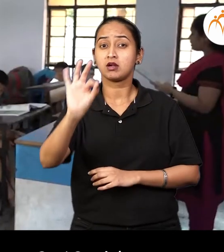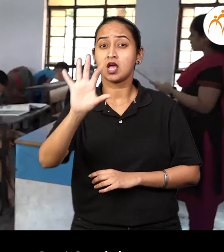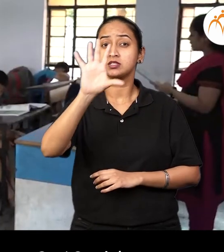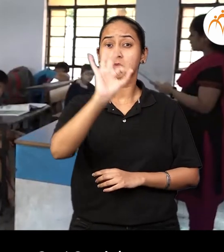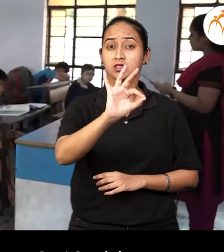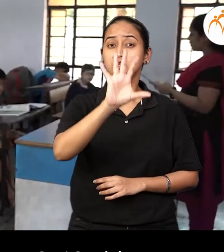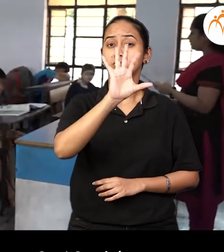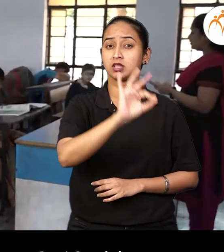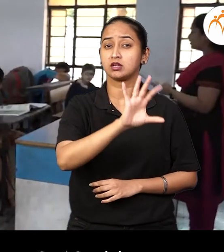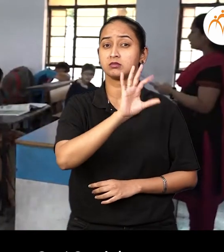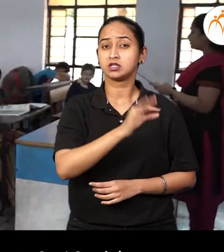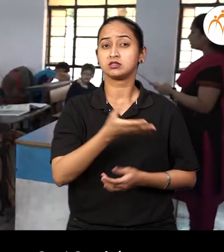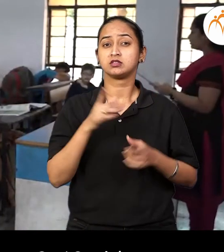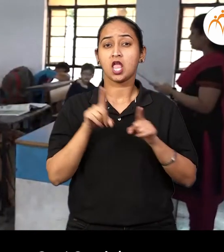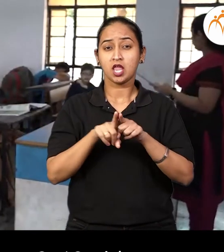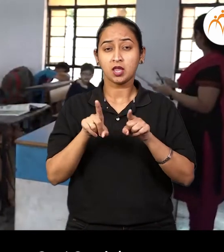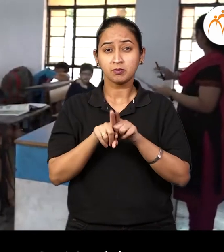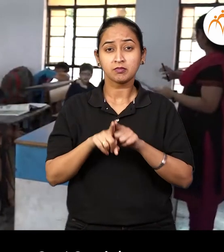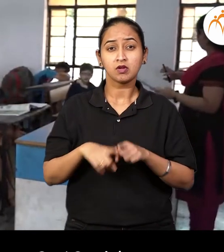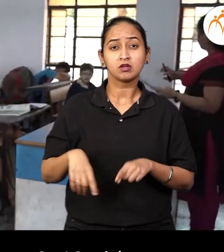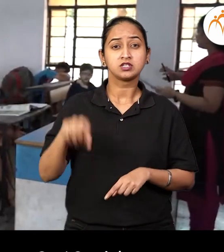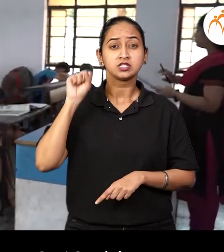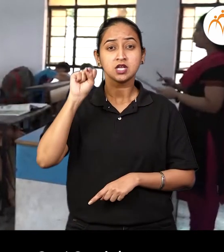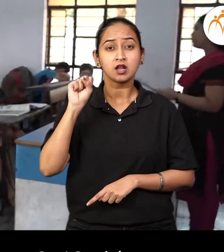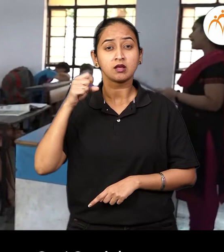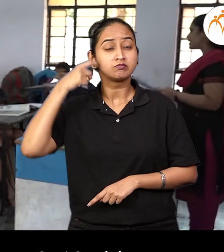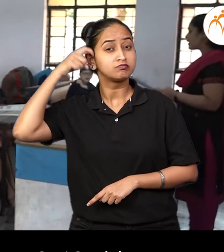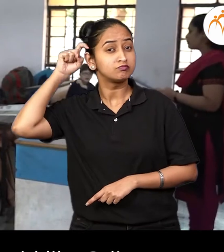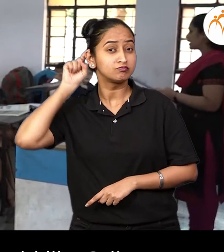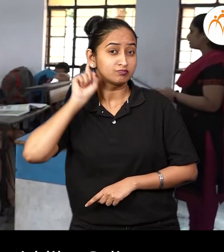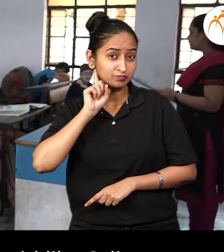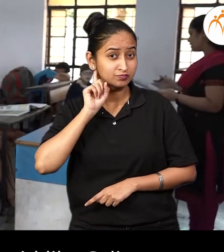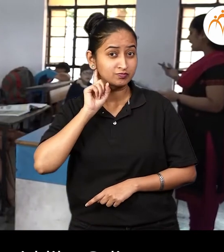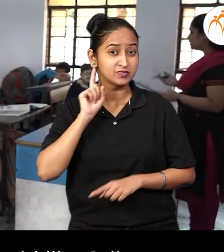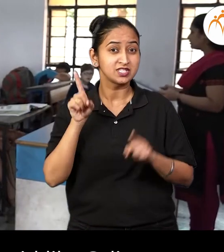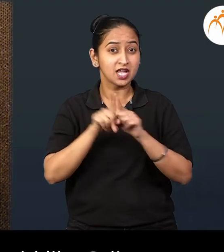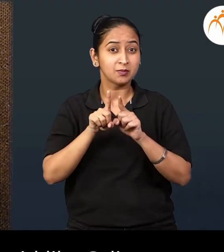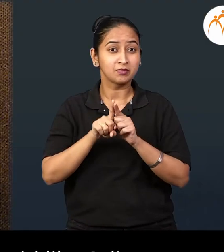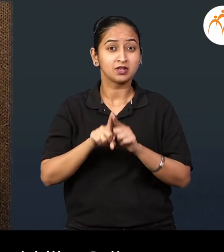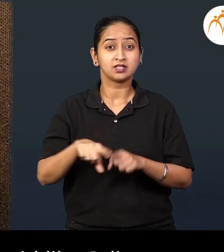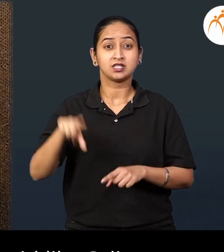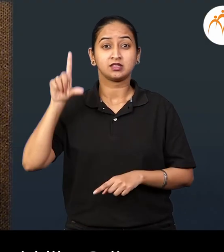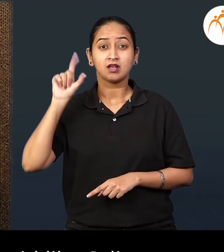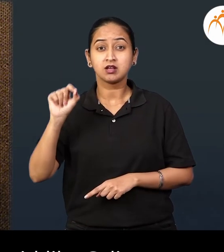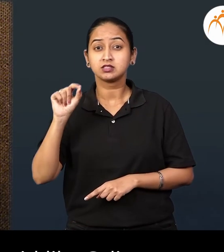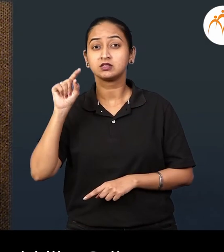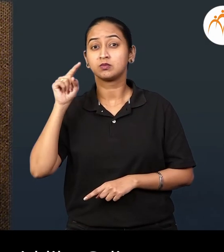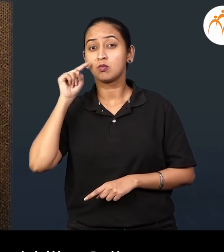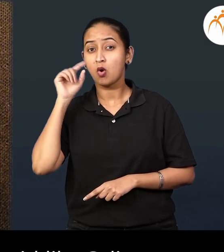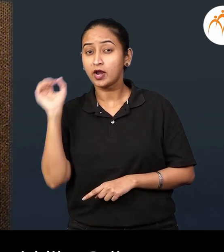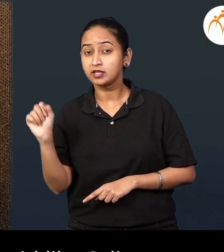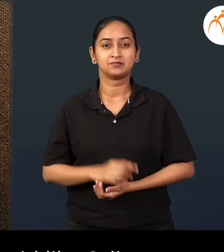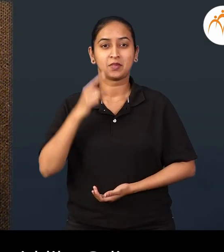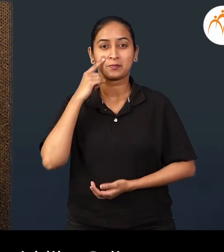There are 10 boys and 10 girls who use hearing aid like